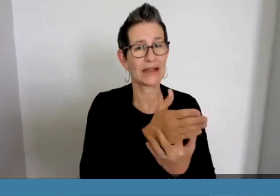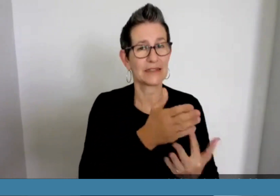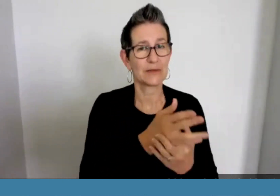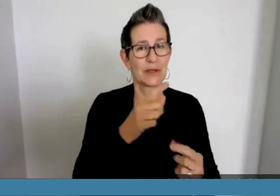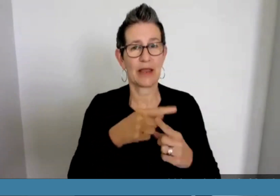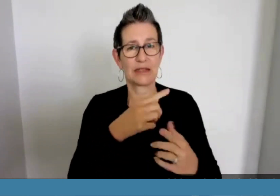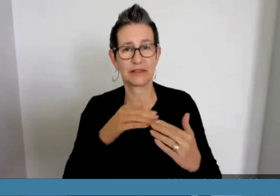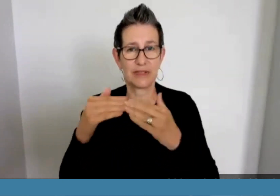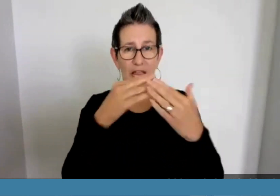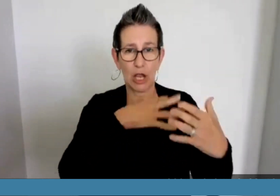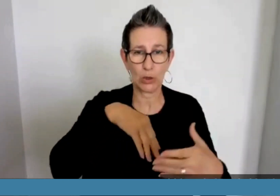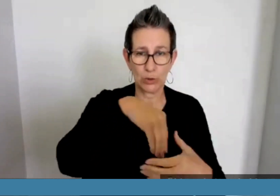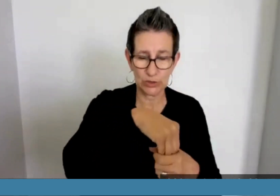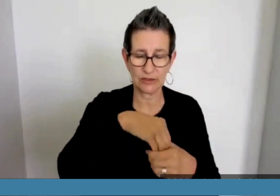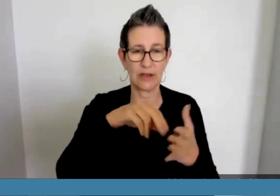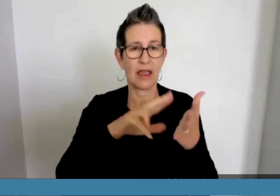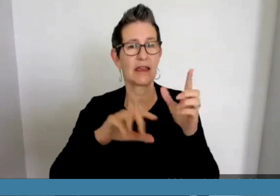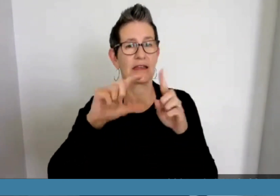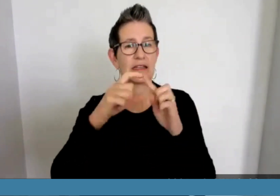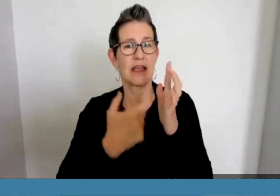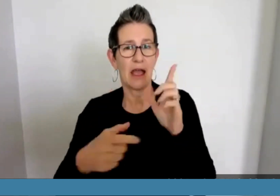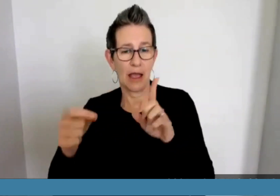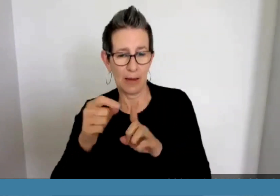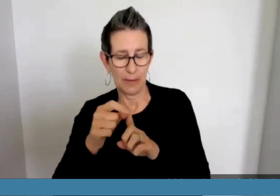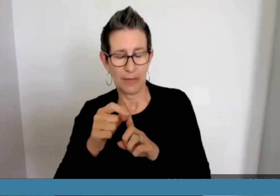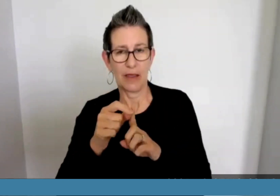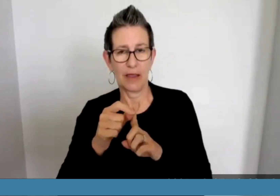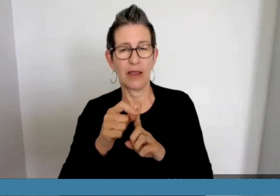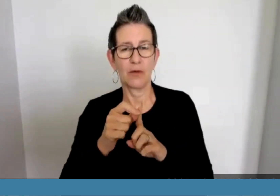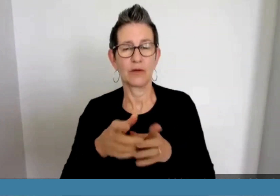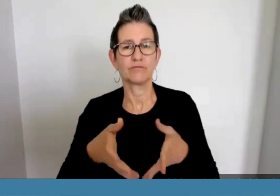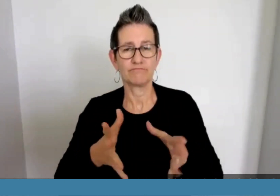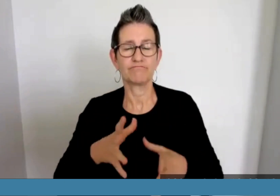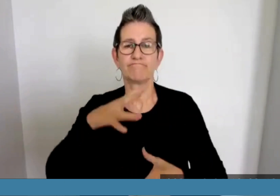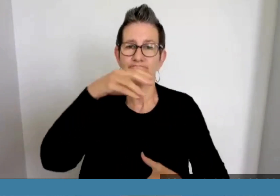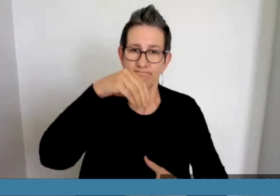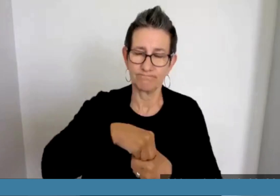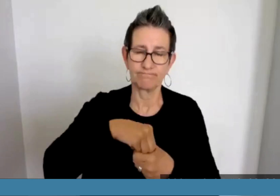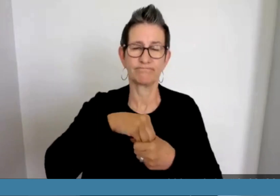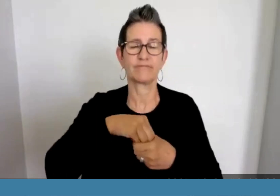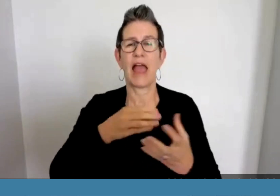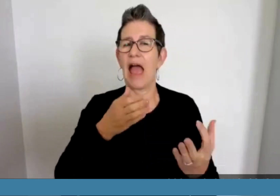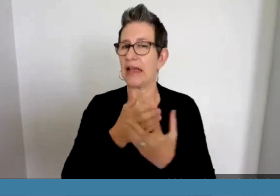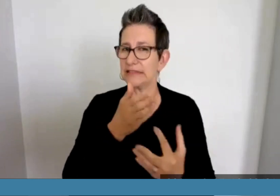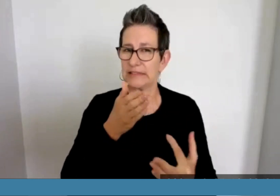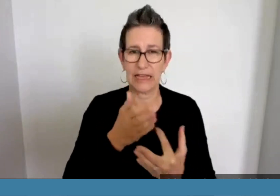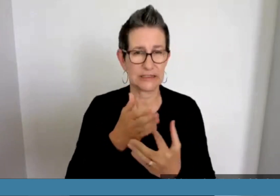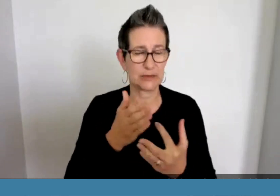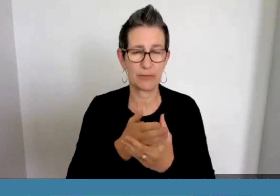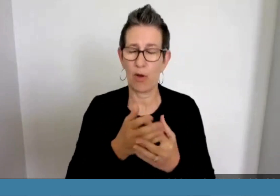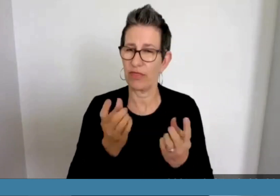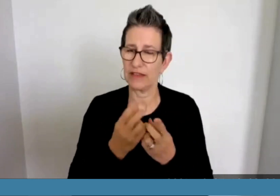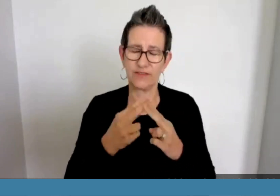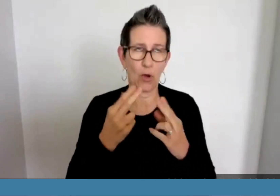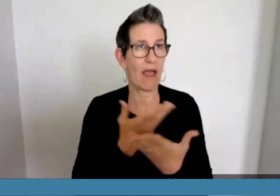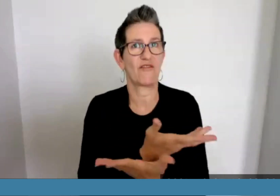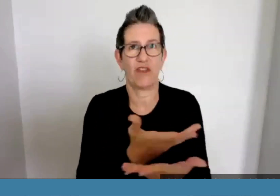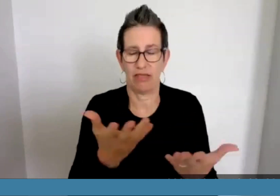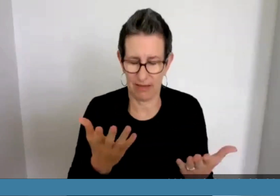the NDRP is working to embed accessible ways of working in everything we do, including sessions like this. So